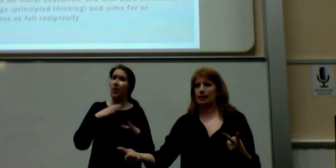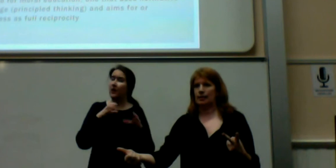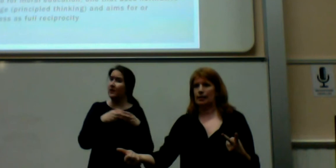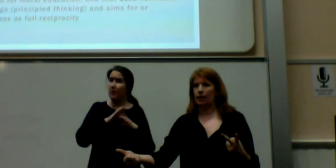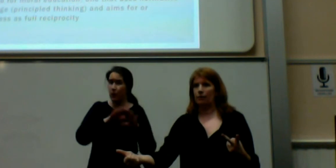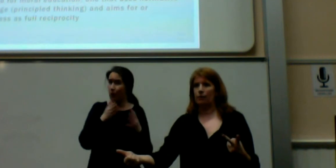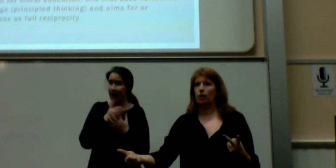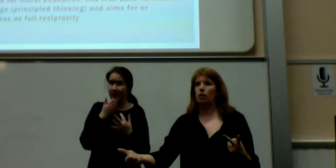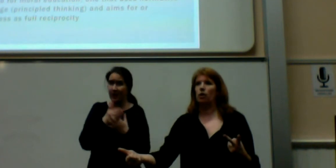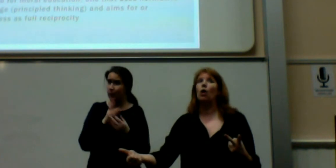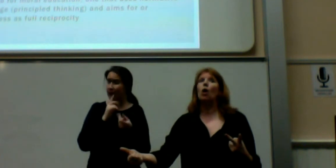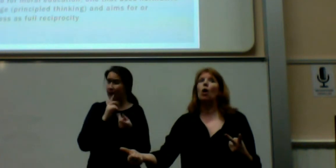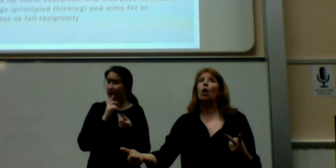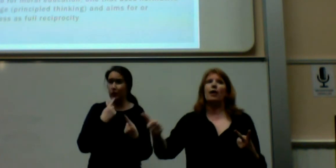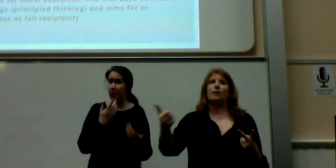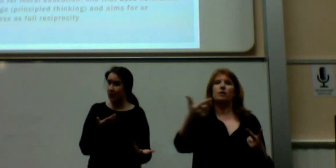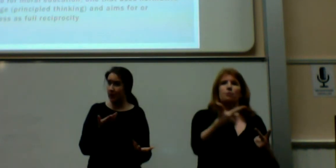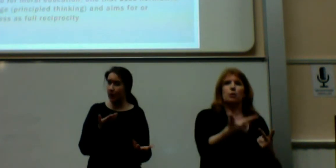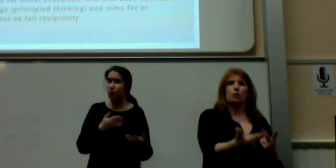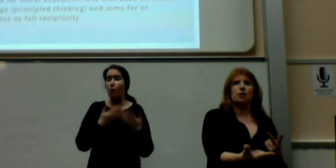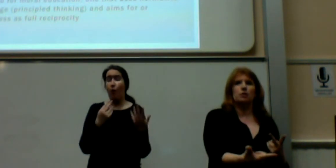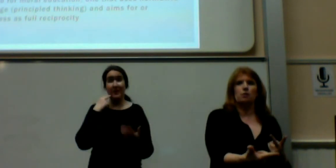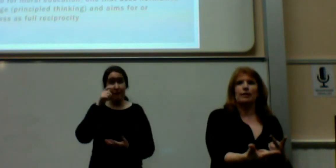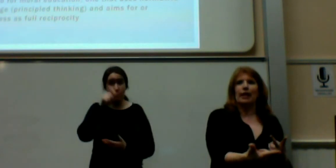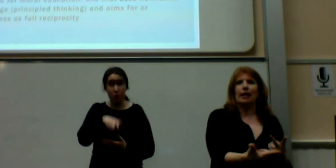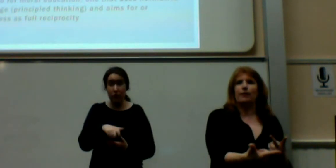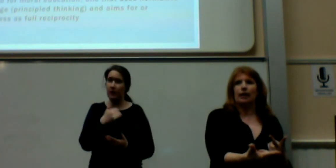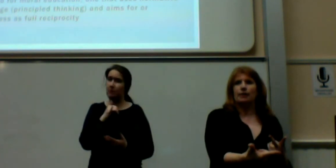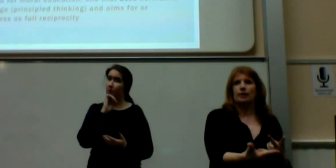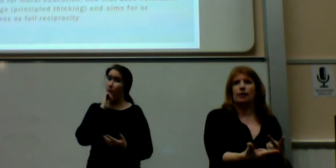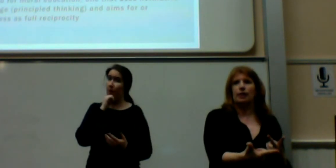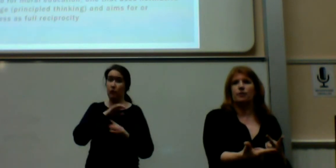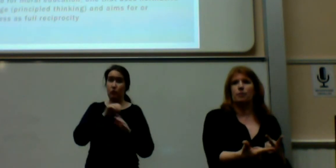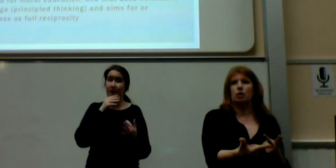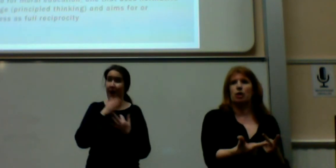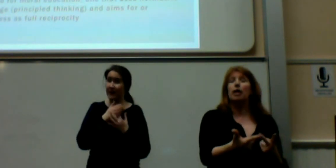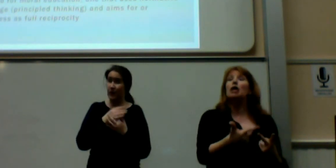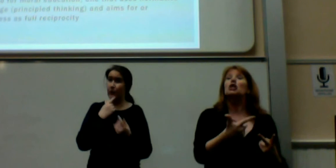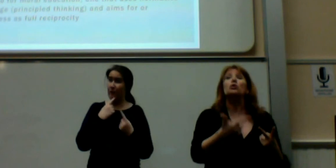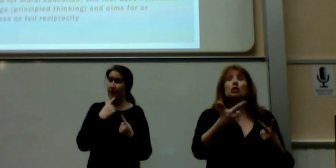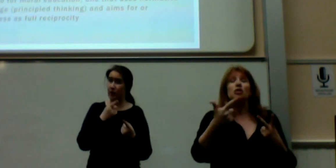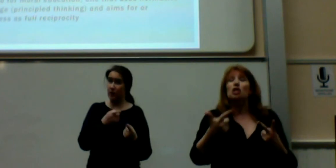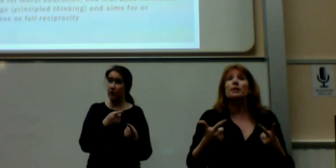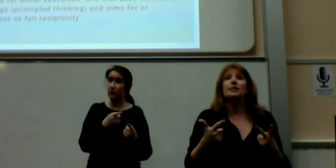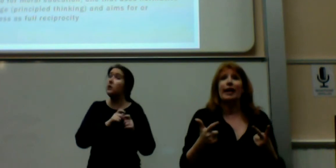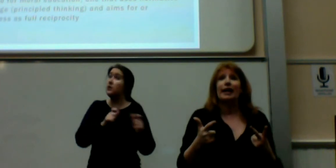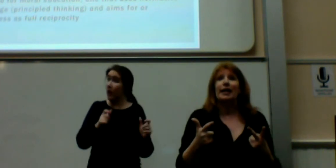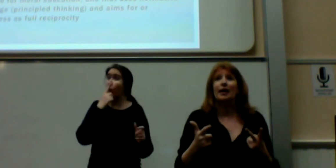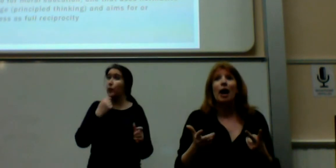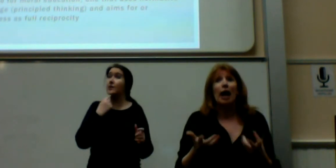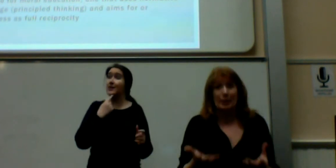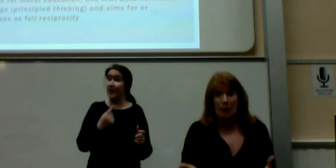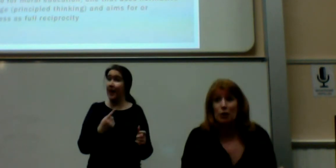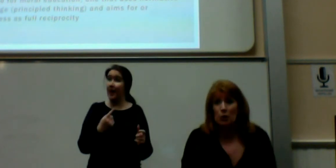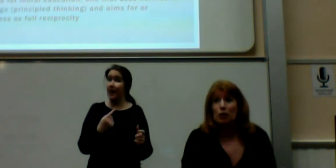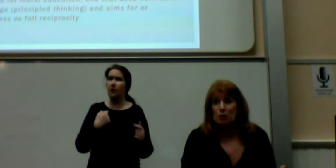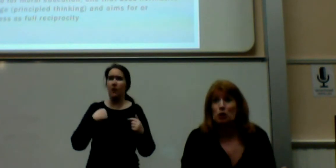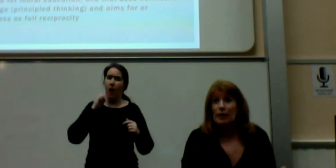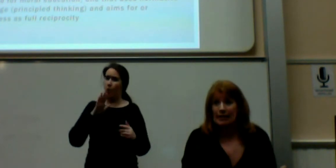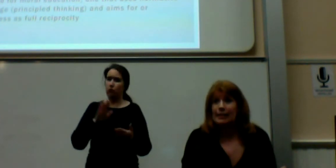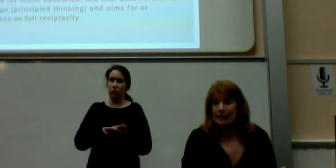have access to that information, or that the deaf person isn't going to have access to that information. You could still be saying, I'm